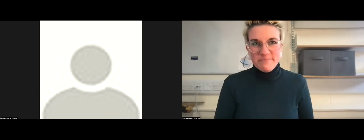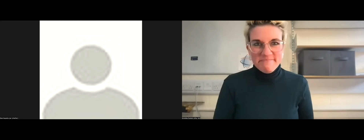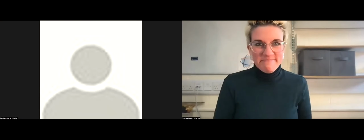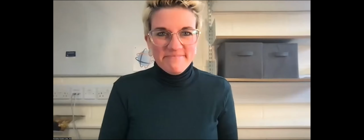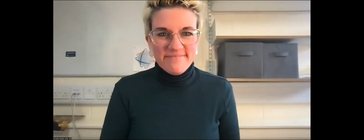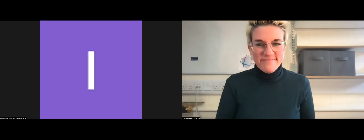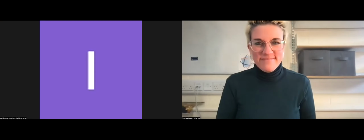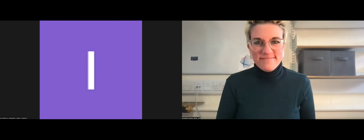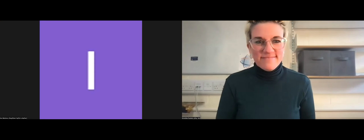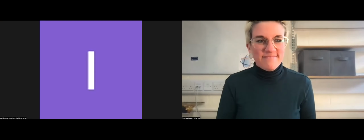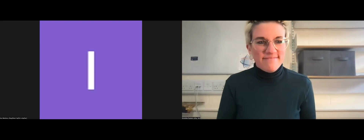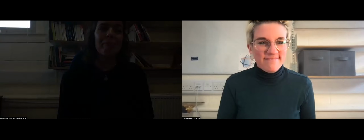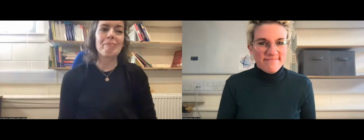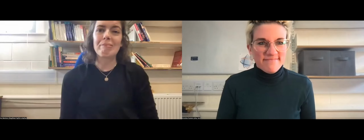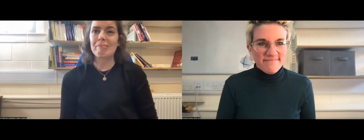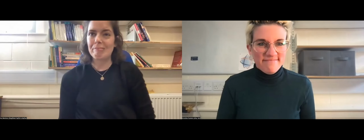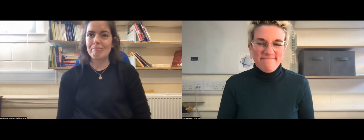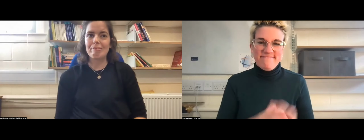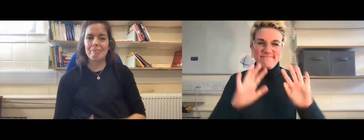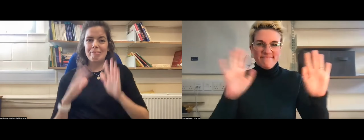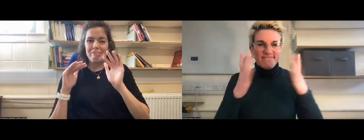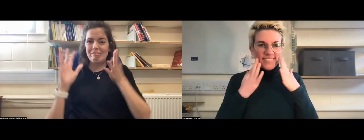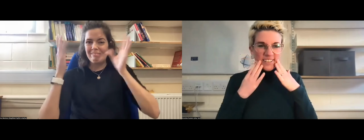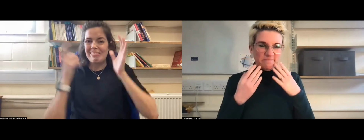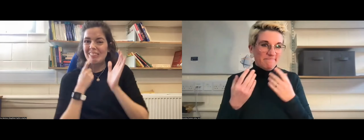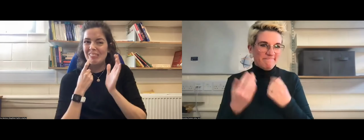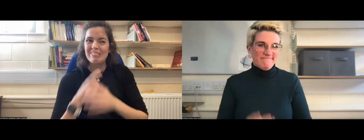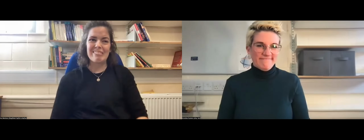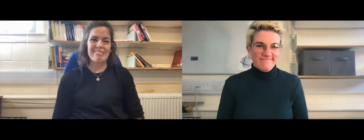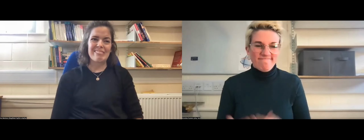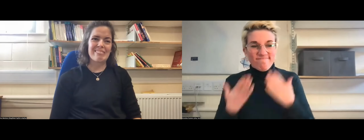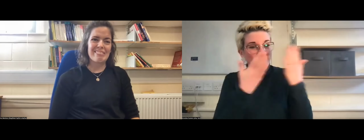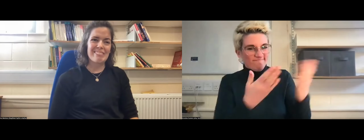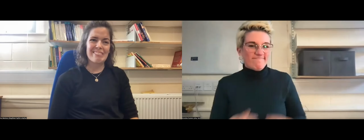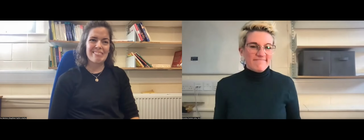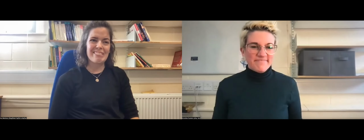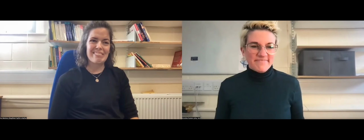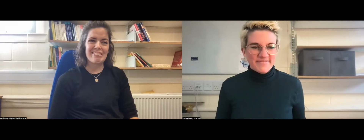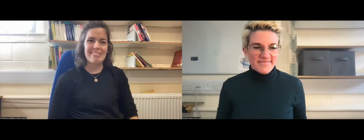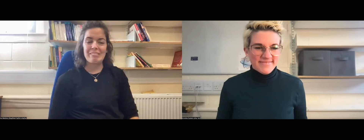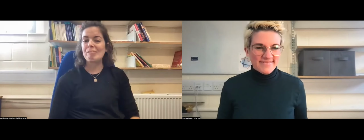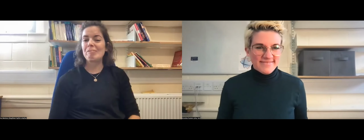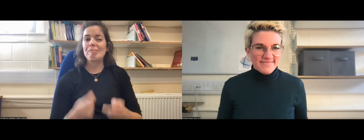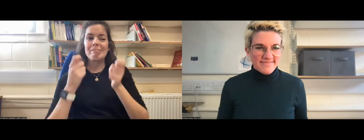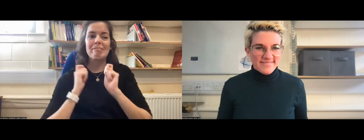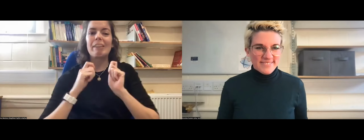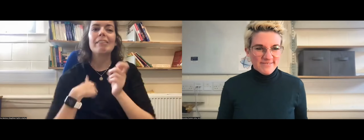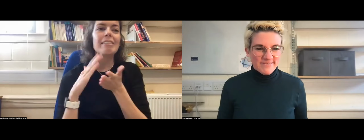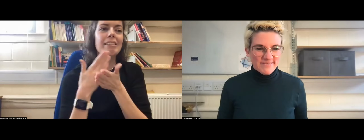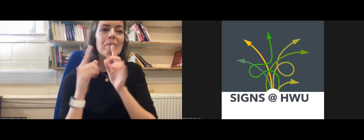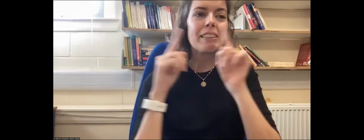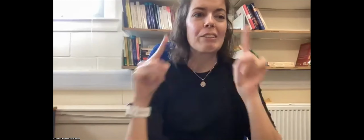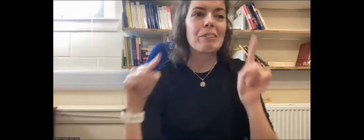like to invite Ina Martins to give her presentation. Hi, everybody. Over to you, Ina.